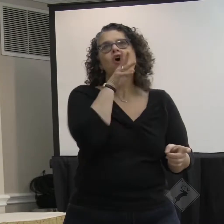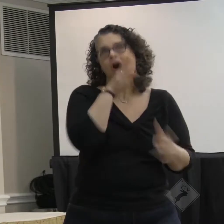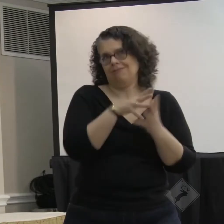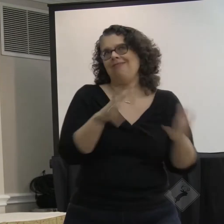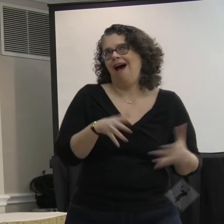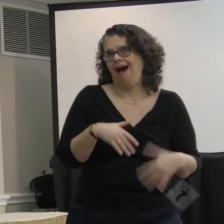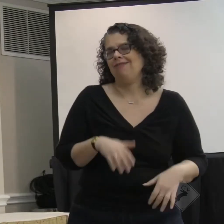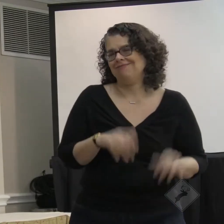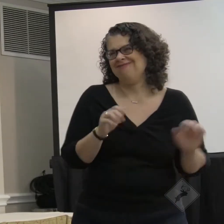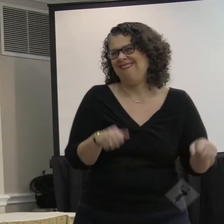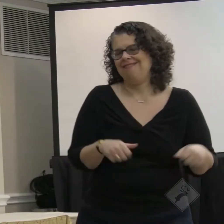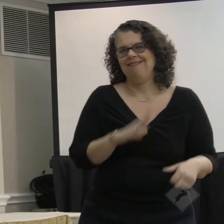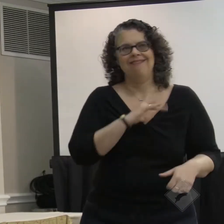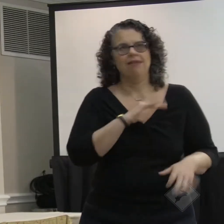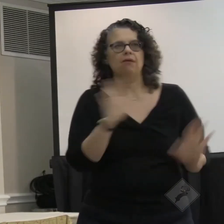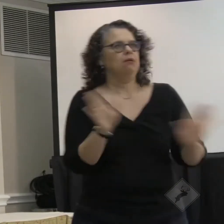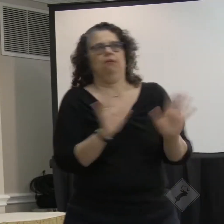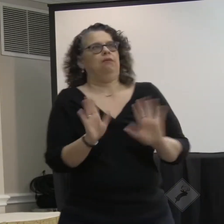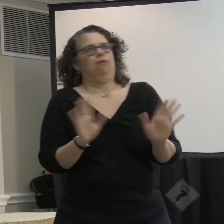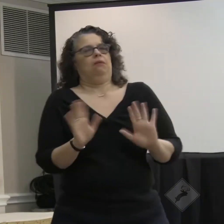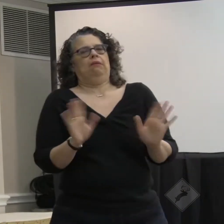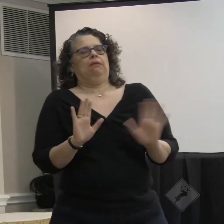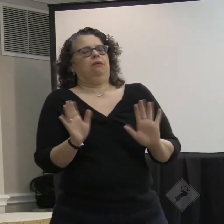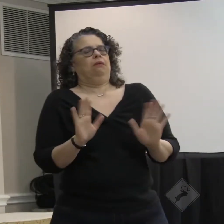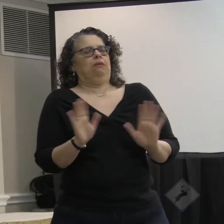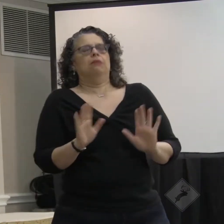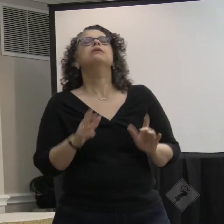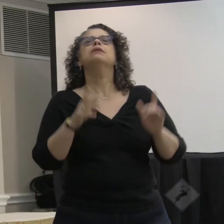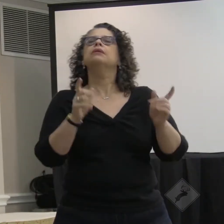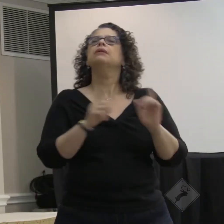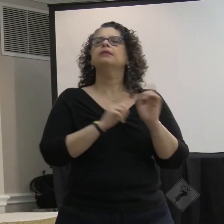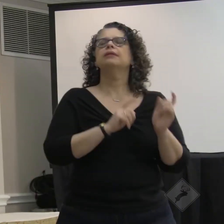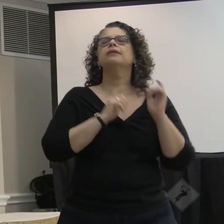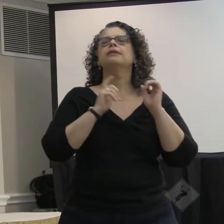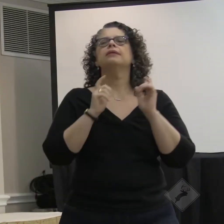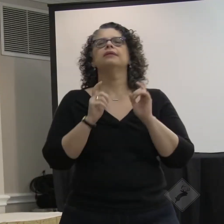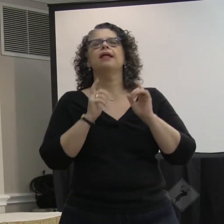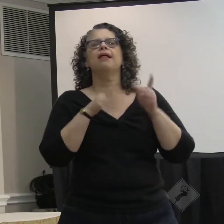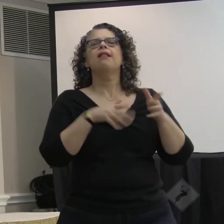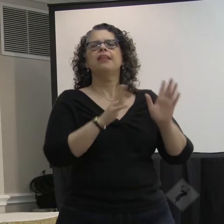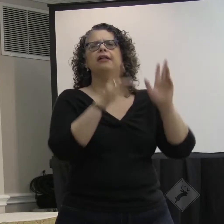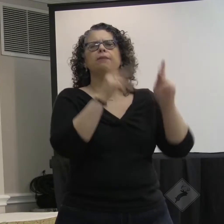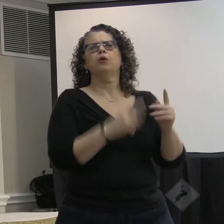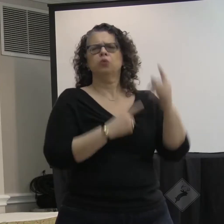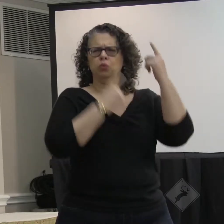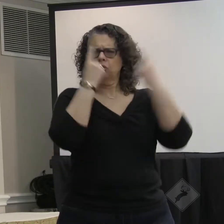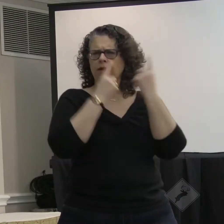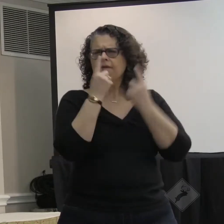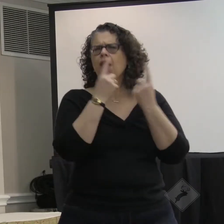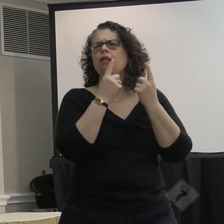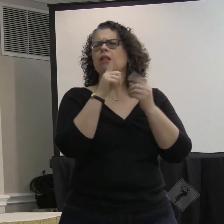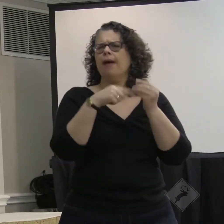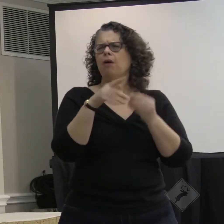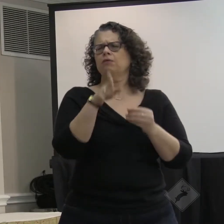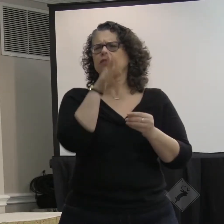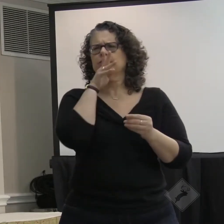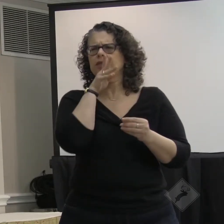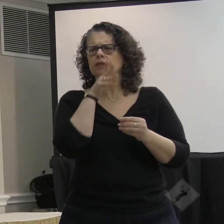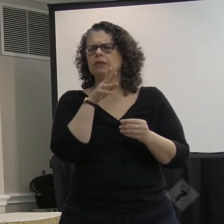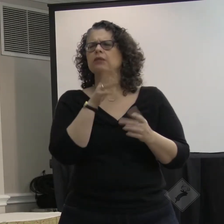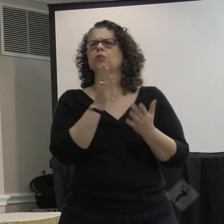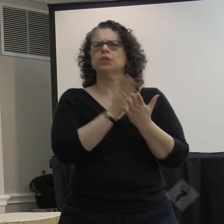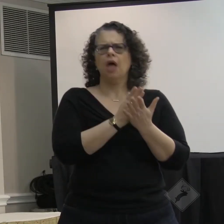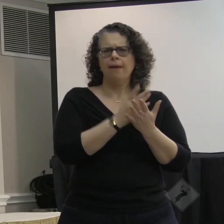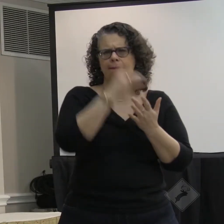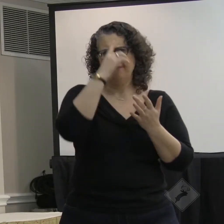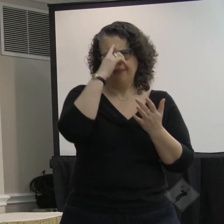lot. No, what you want to do is give it to the person who is very thoughtful about what they say, will stop and